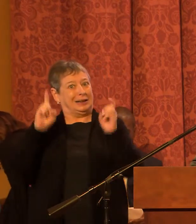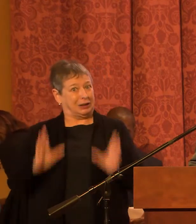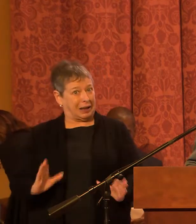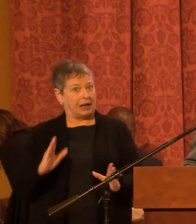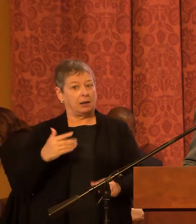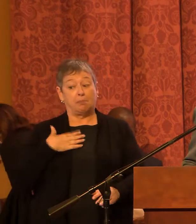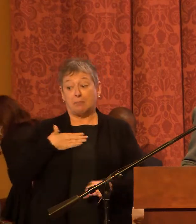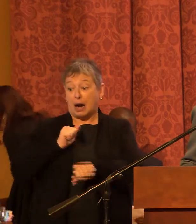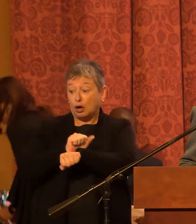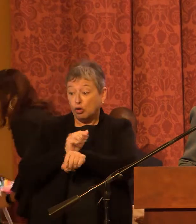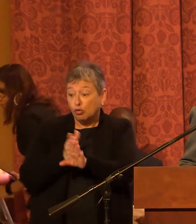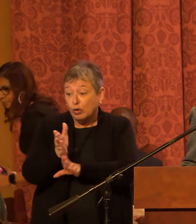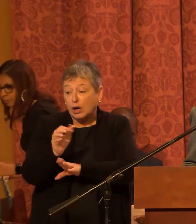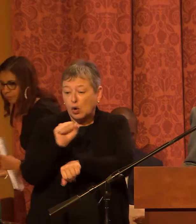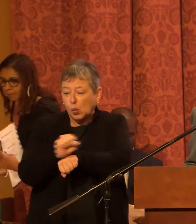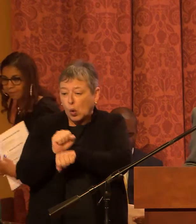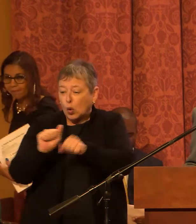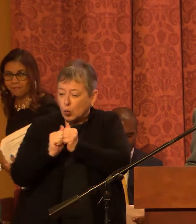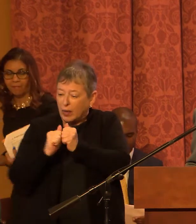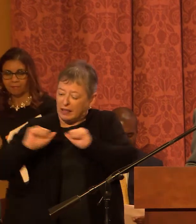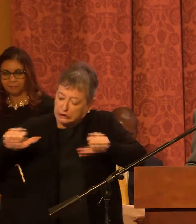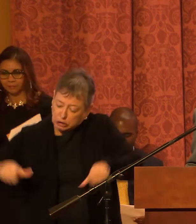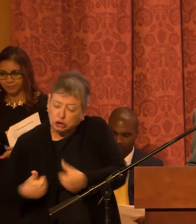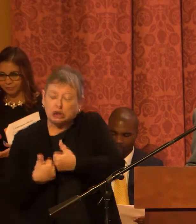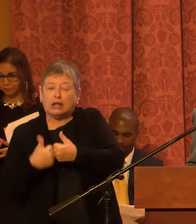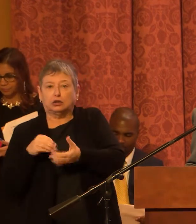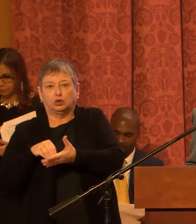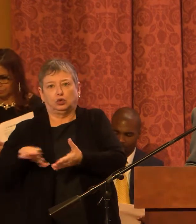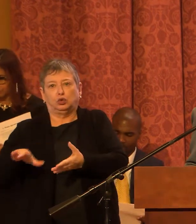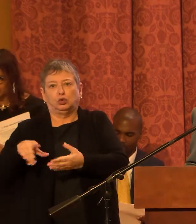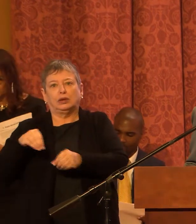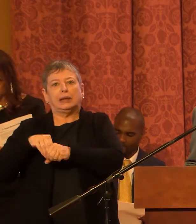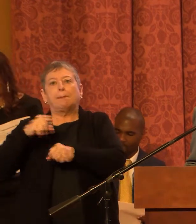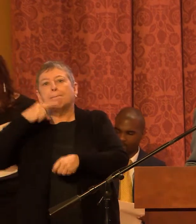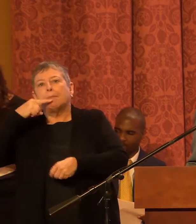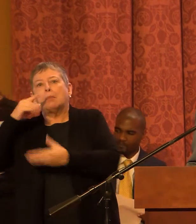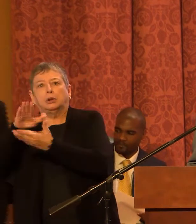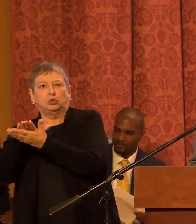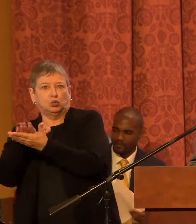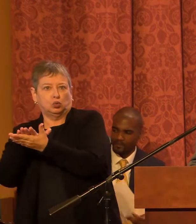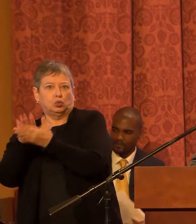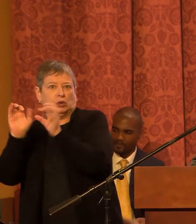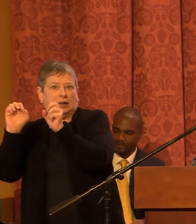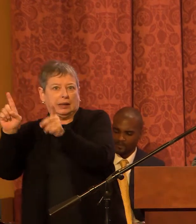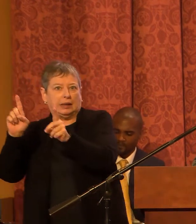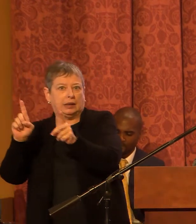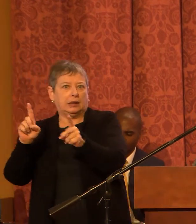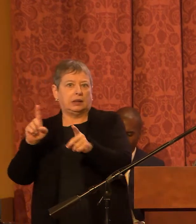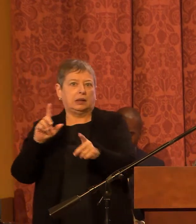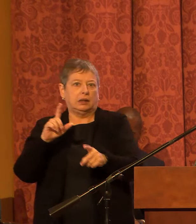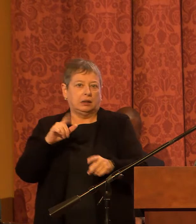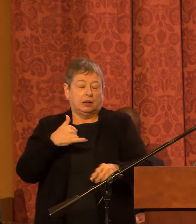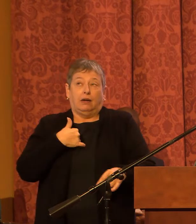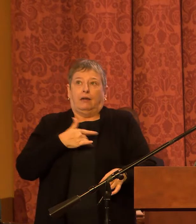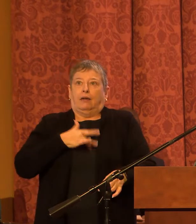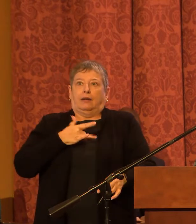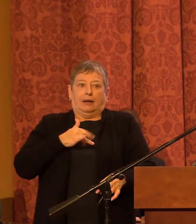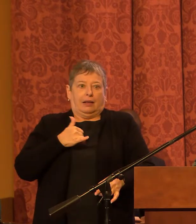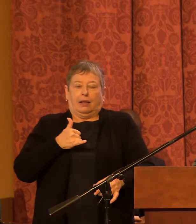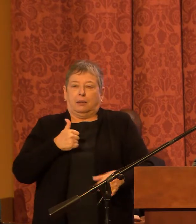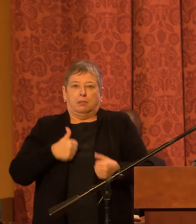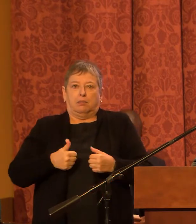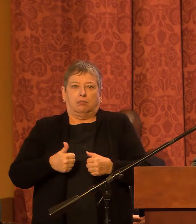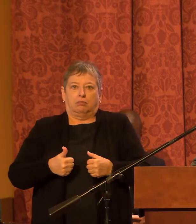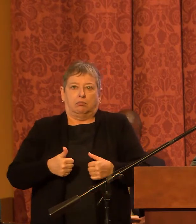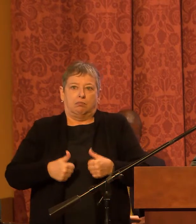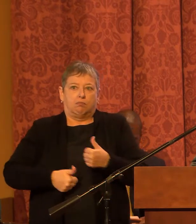career began working with the most challenging students in public school education, although it was the most rewarding probably of my entire career of